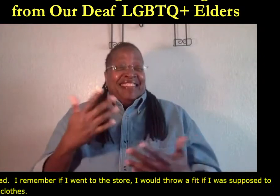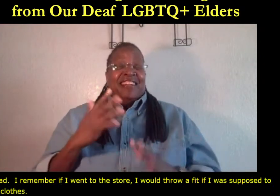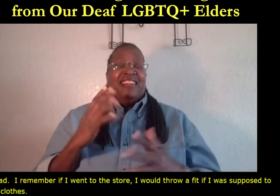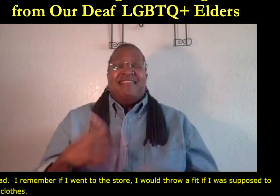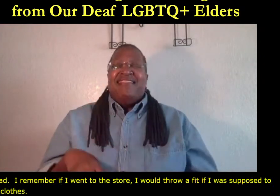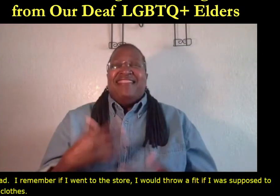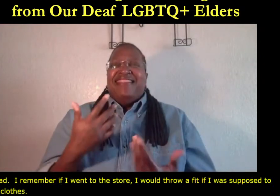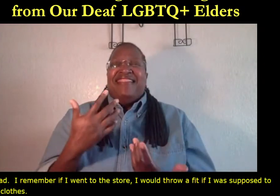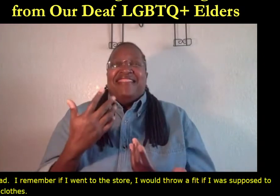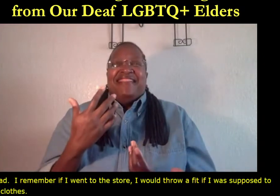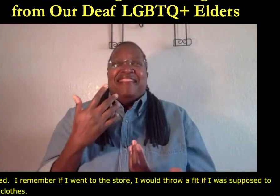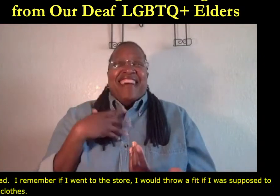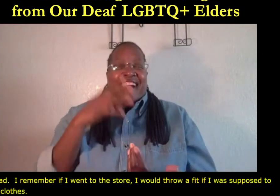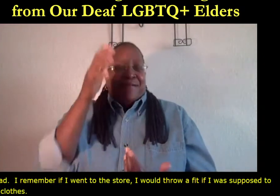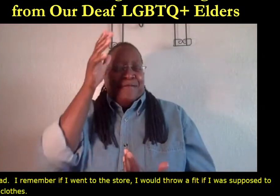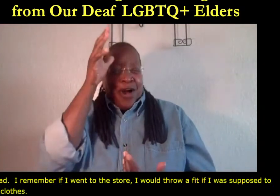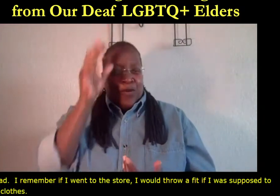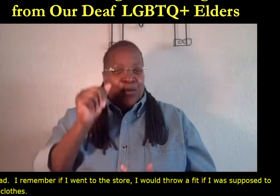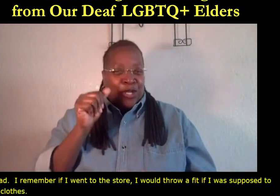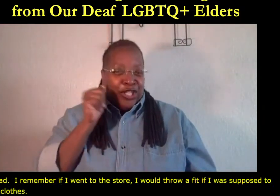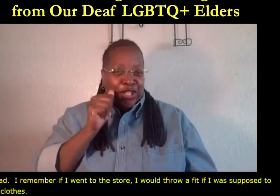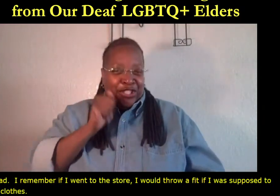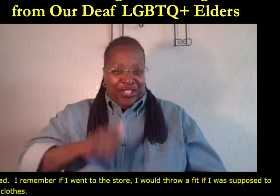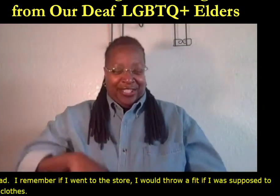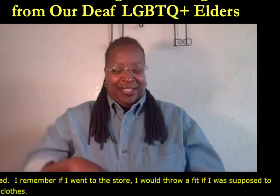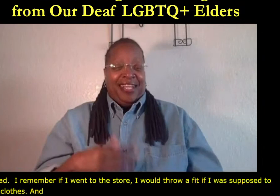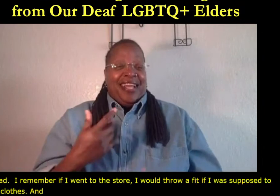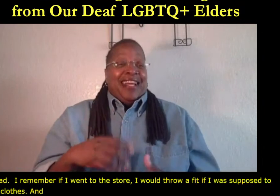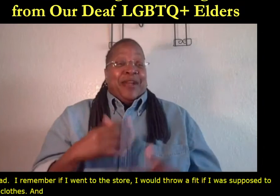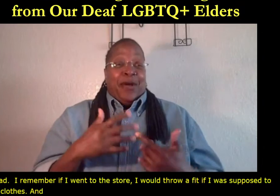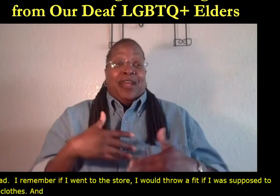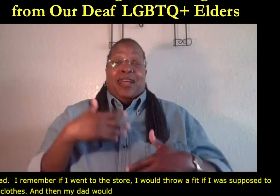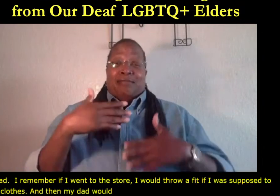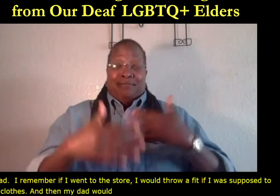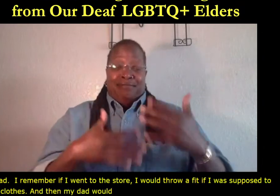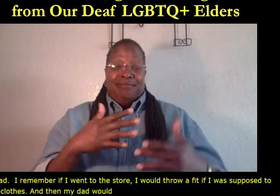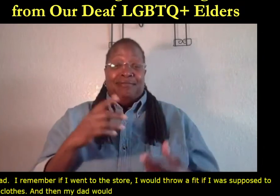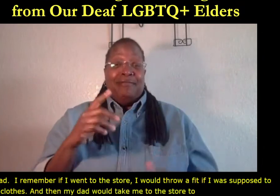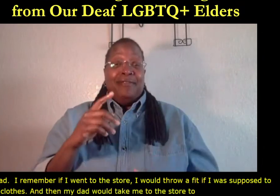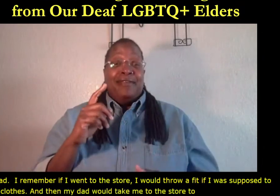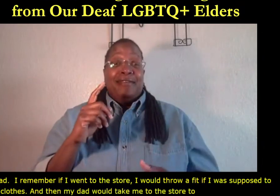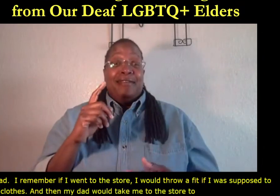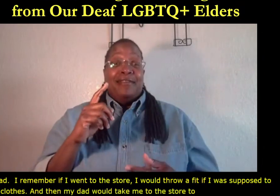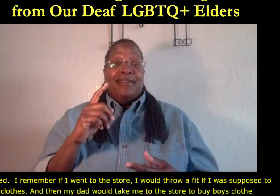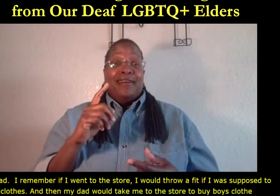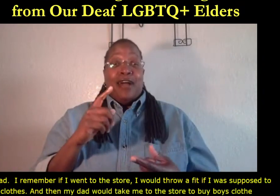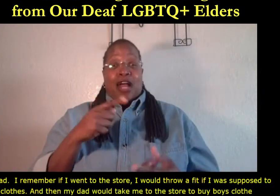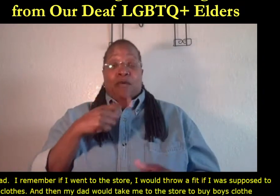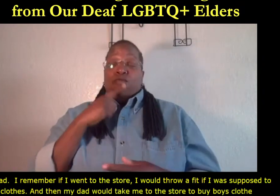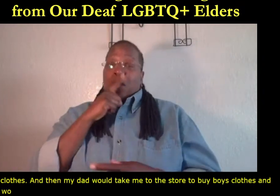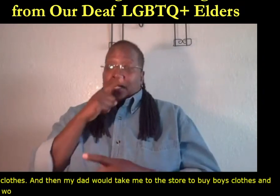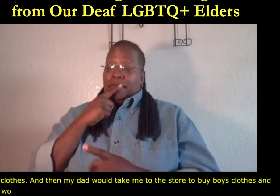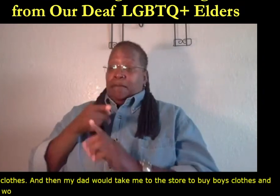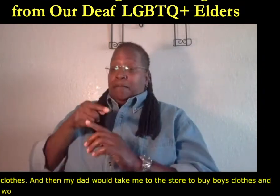all these different things that happened during my childhood you know i was daddy's girl so as time went on